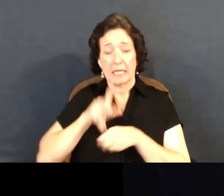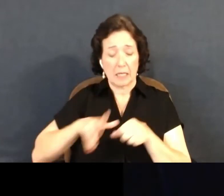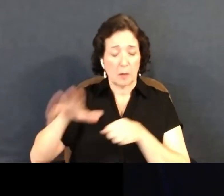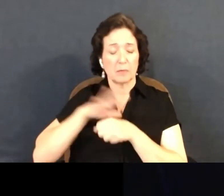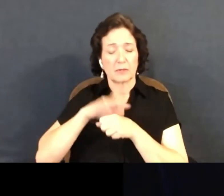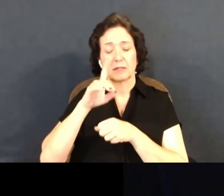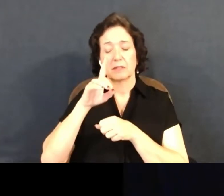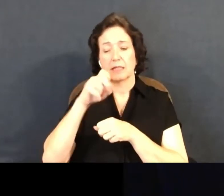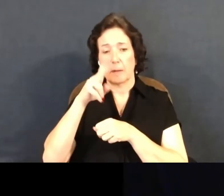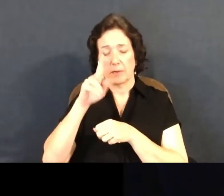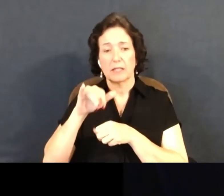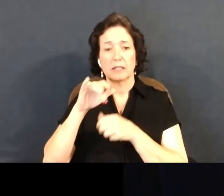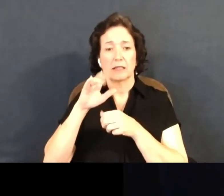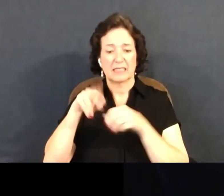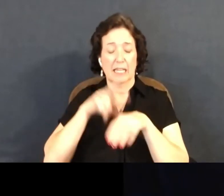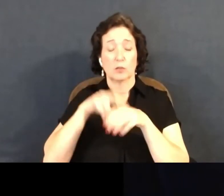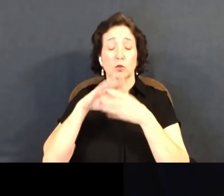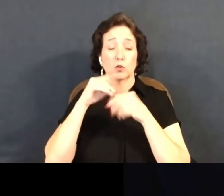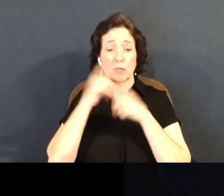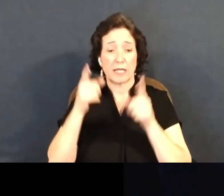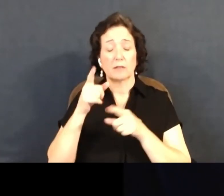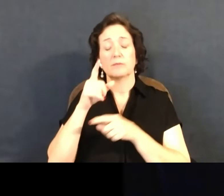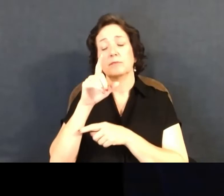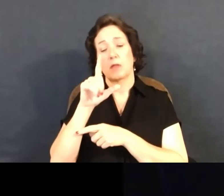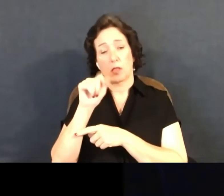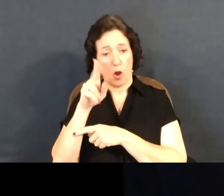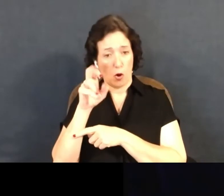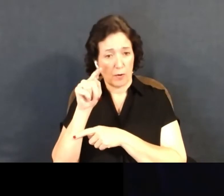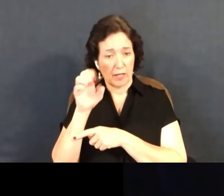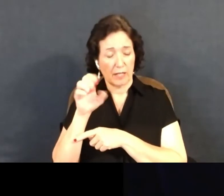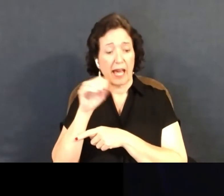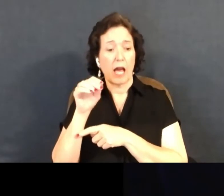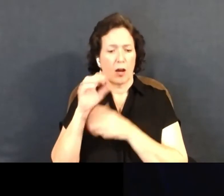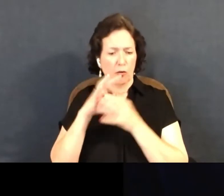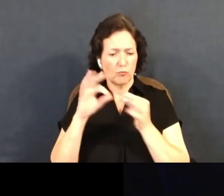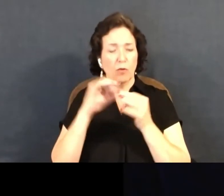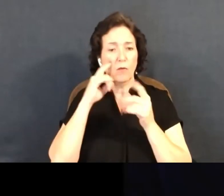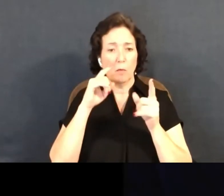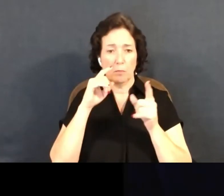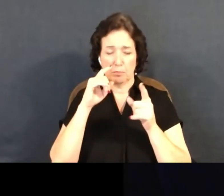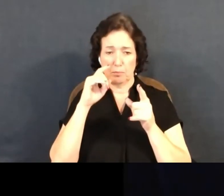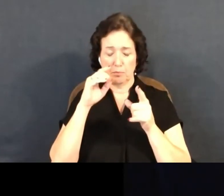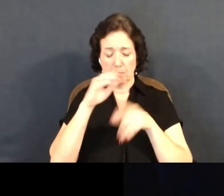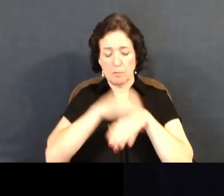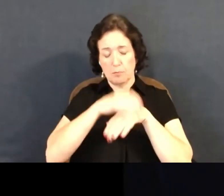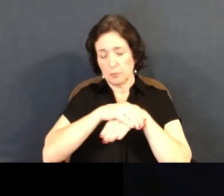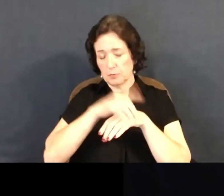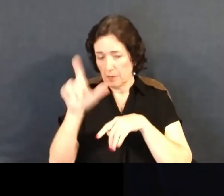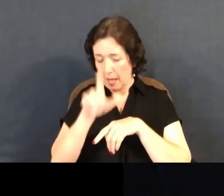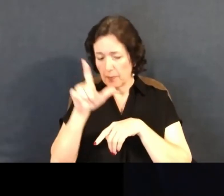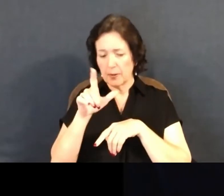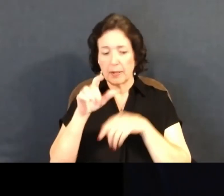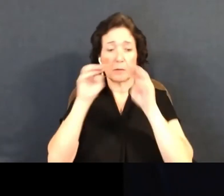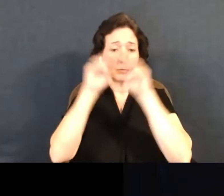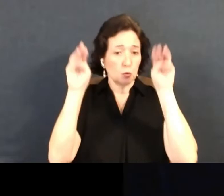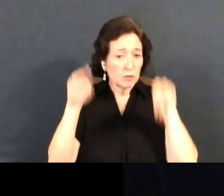Storytelling Laureate and has finished commissions for the British Library, the British Museum, and